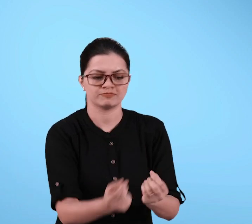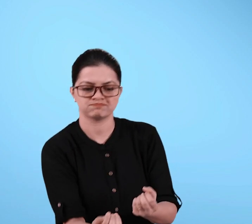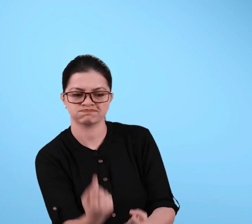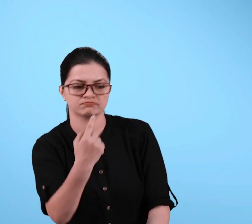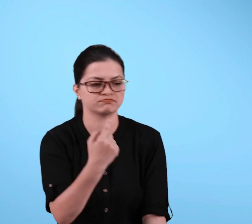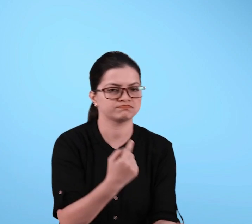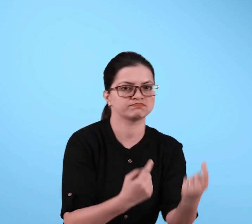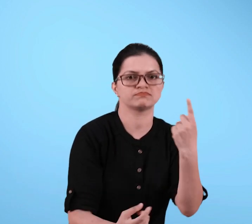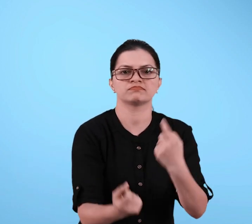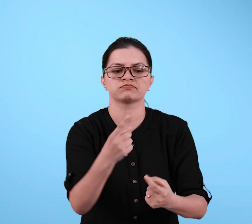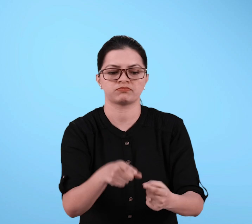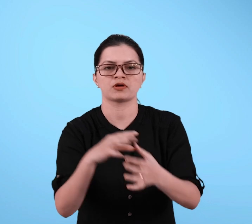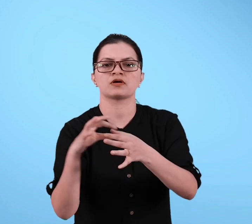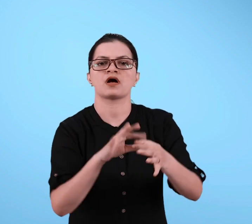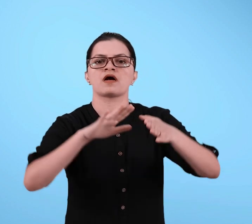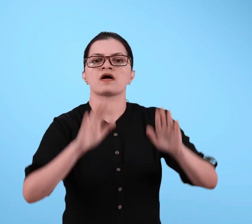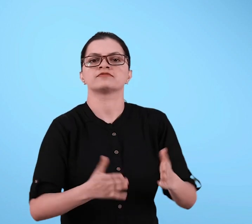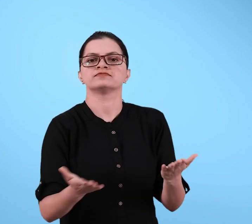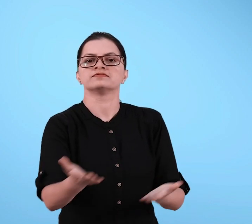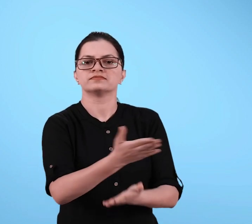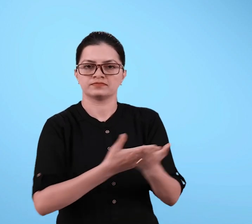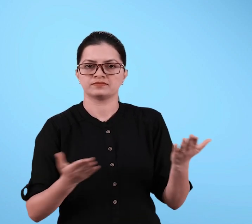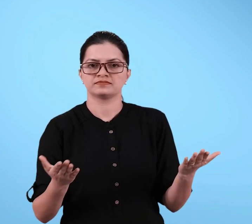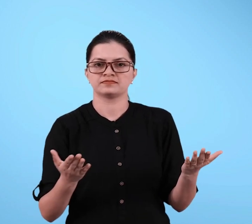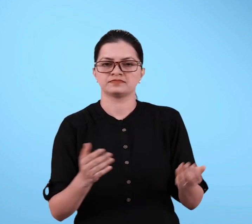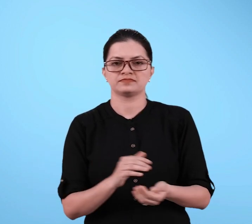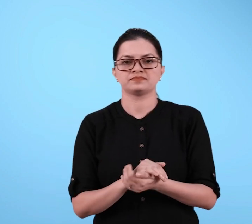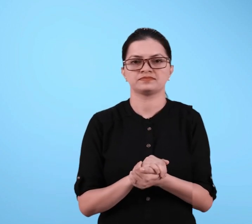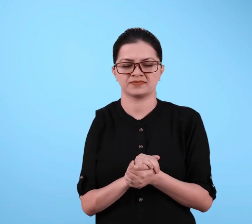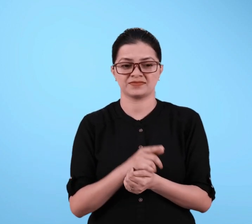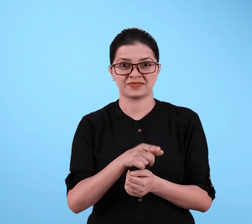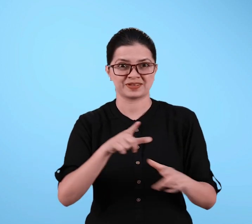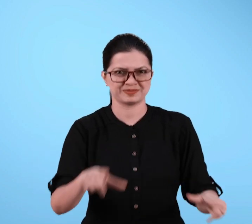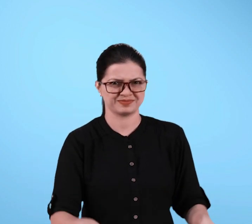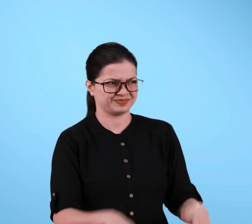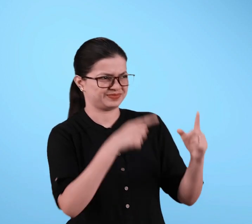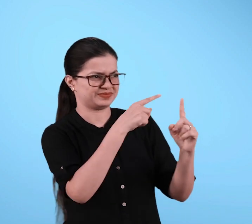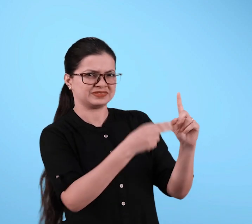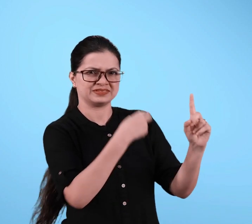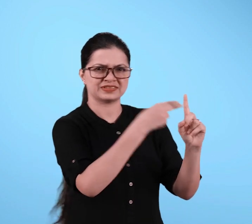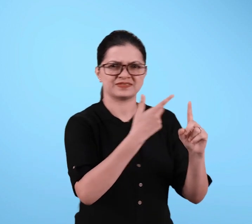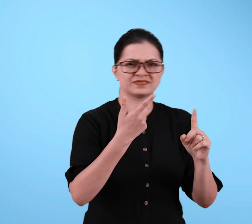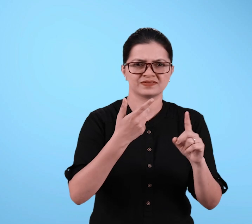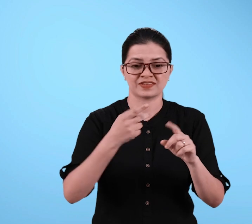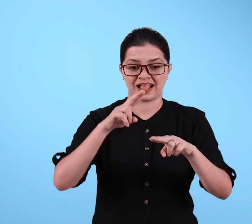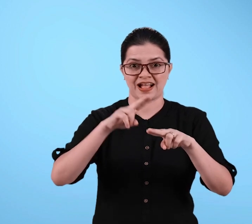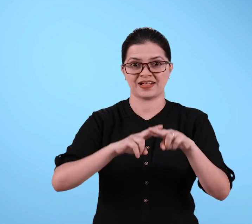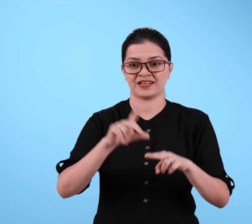that grew in the regions near the river Ganga. Continue. That gives Flax is natural also a fibers. plant that gives